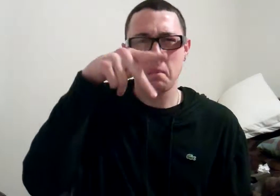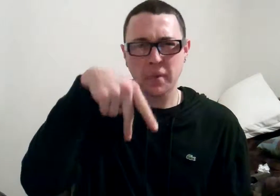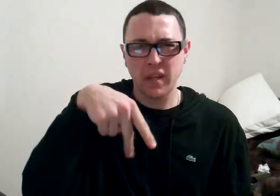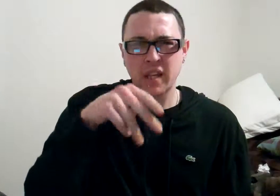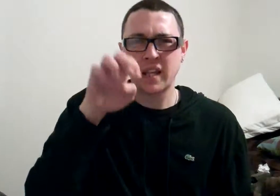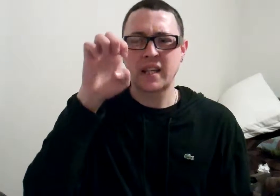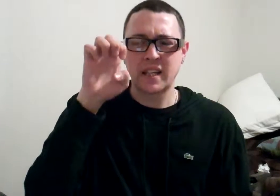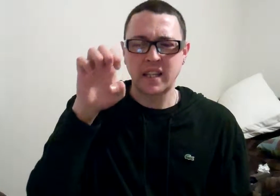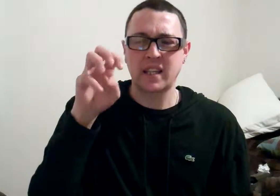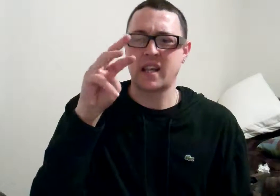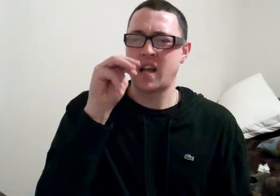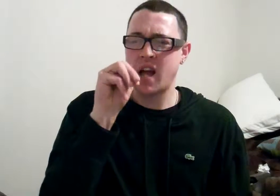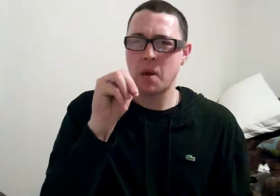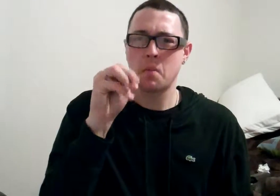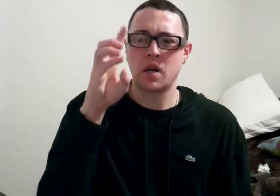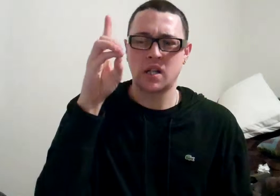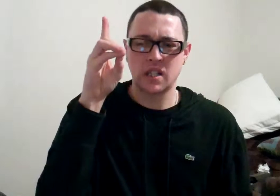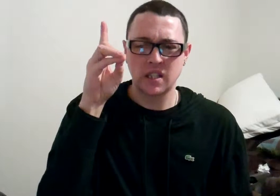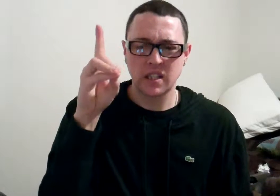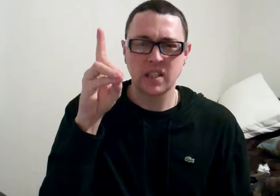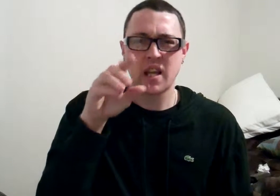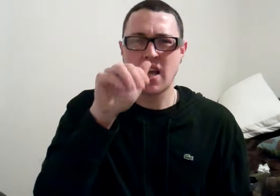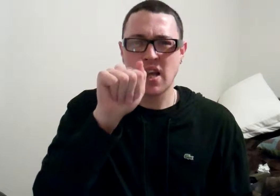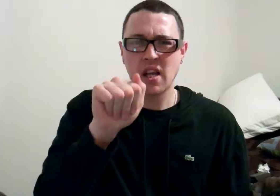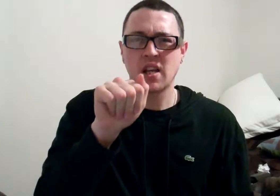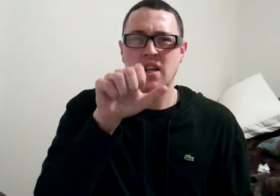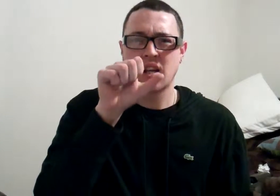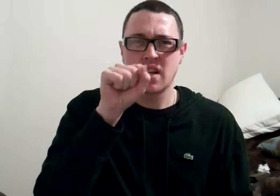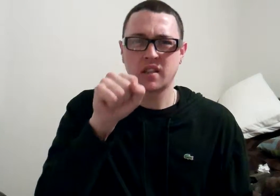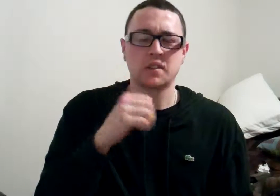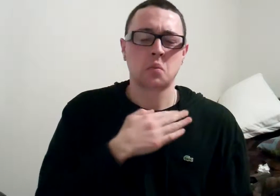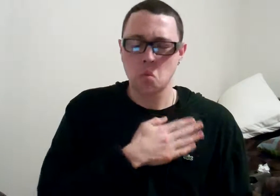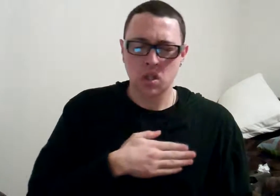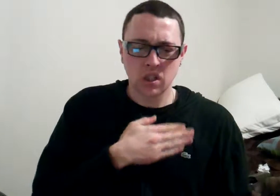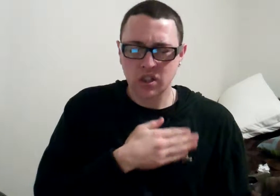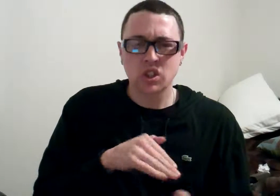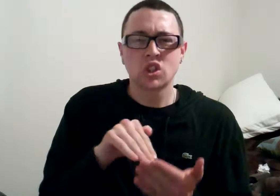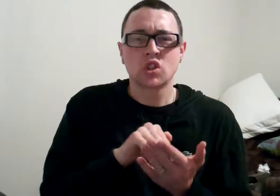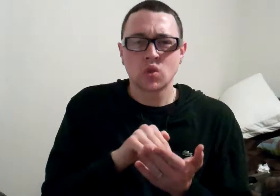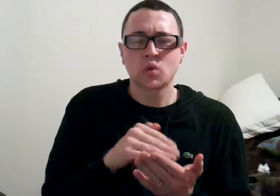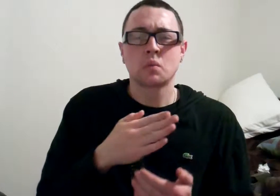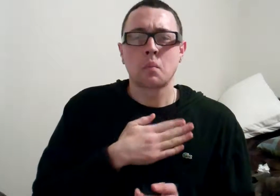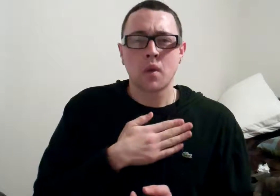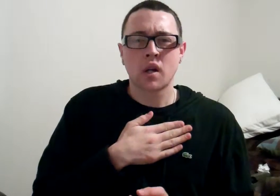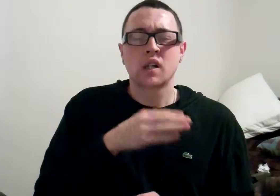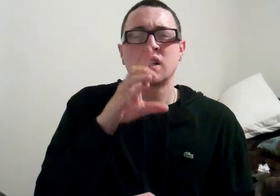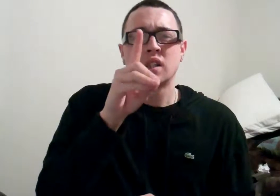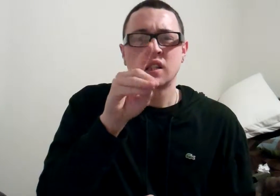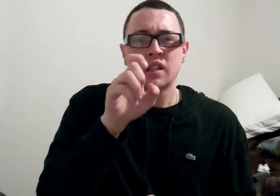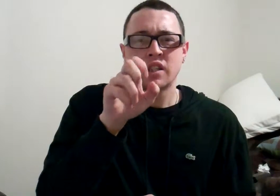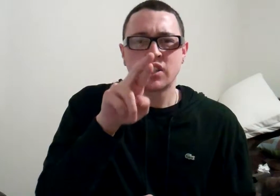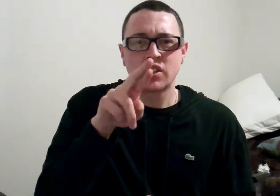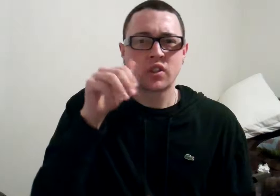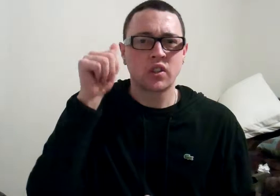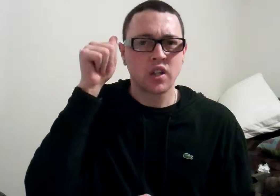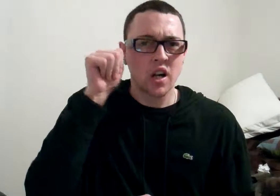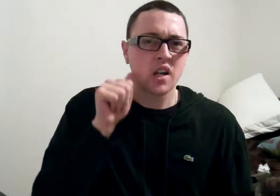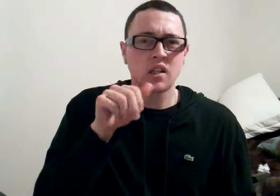just went over variables. So I have some variables here to kind of help us with the order of operations. A